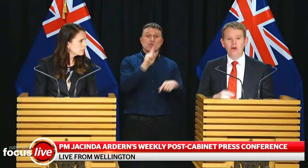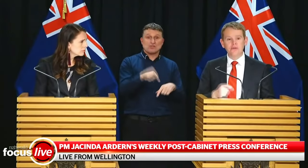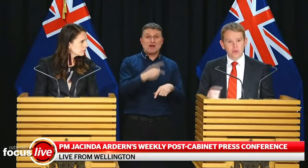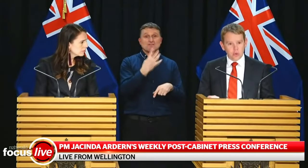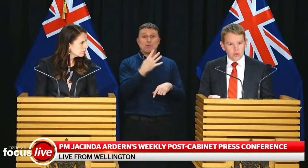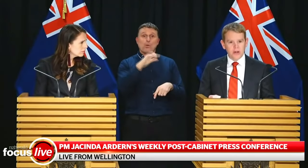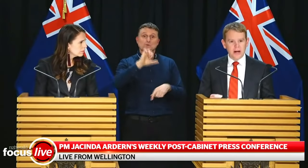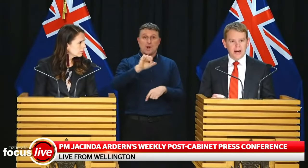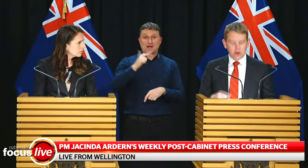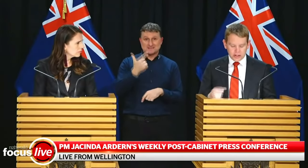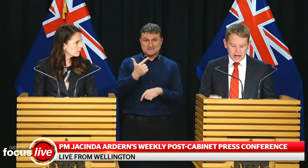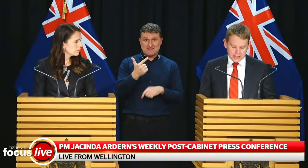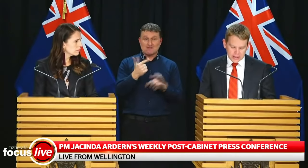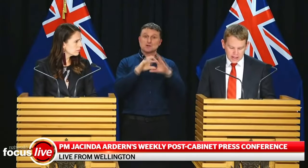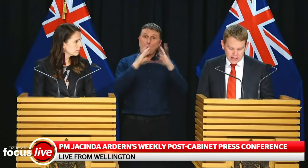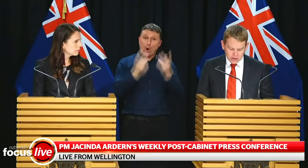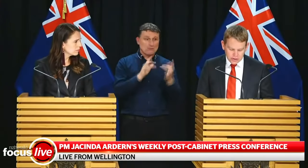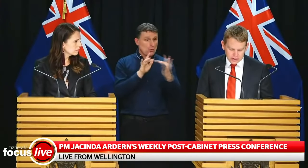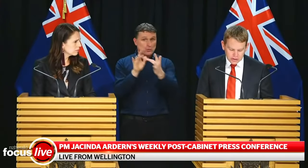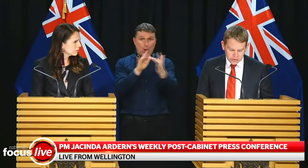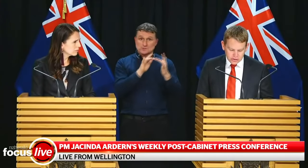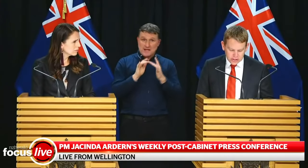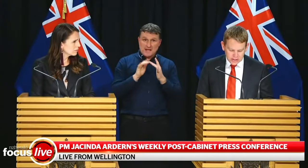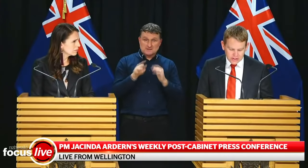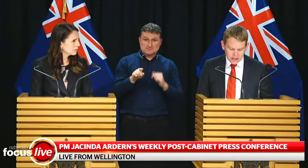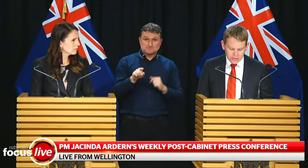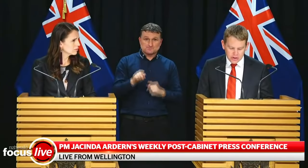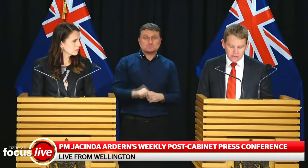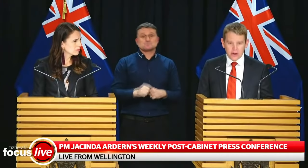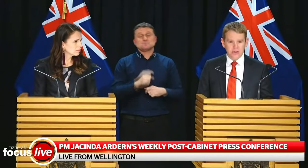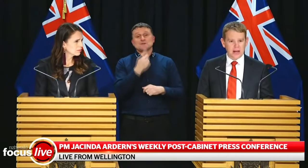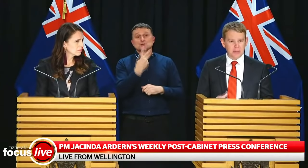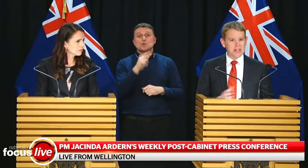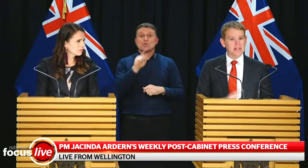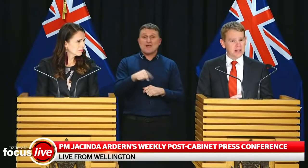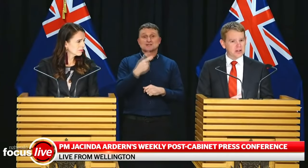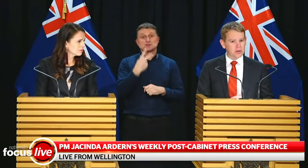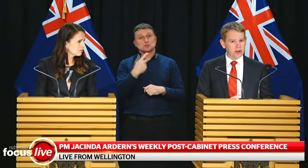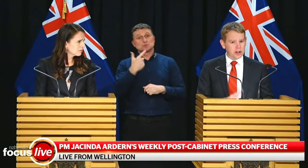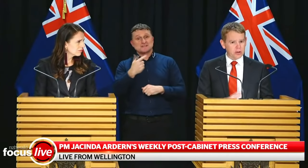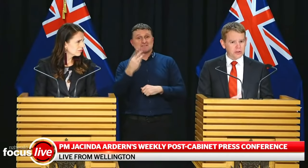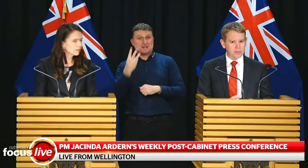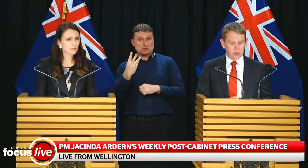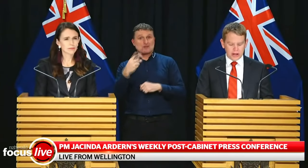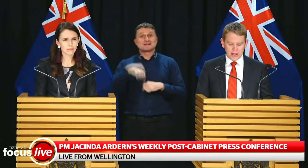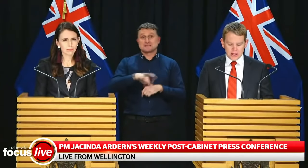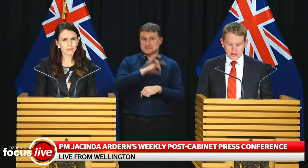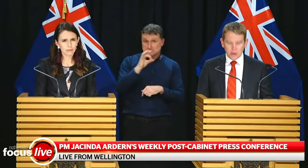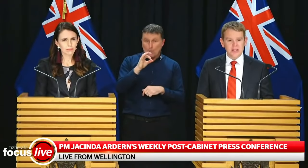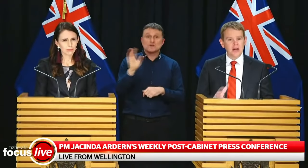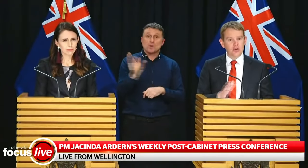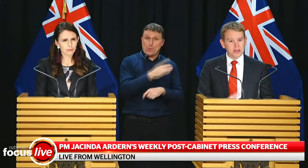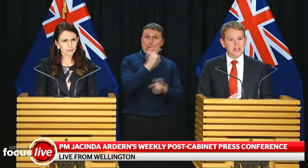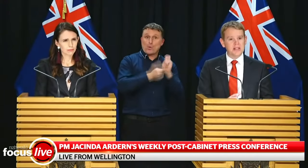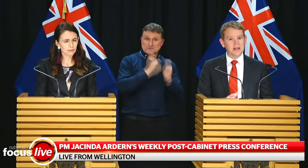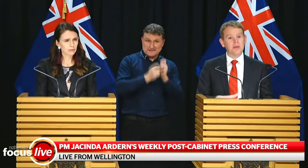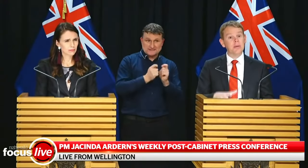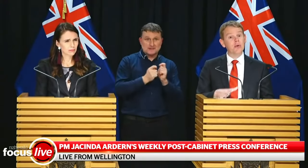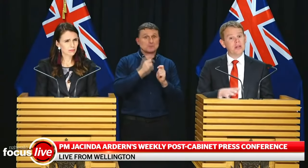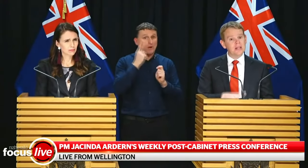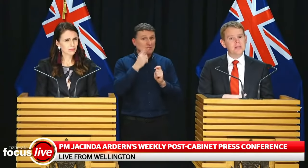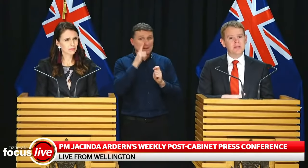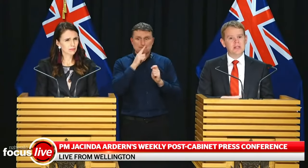2,597 overall contacts. 2,273 of those had been tested as of 9 o'clock this morning. So we're seeing good testing